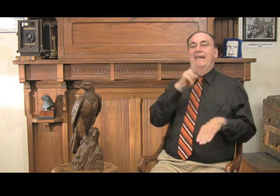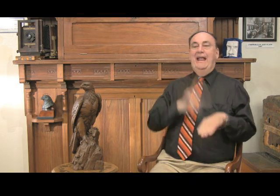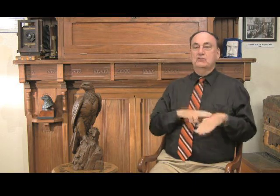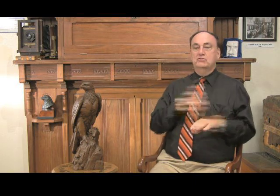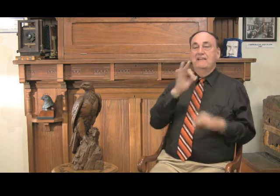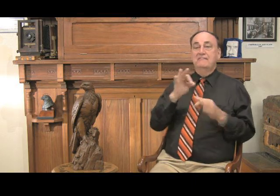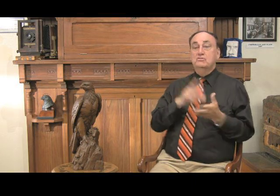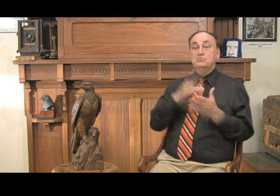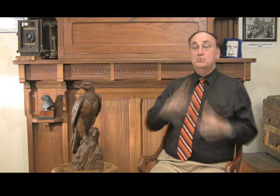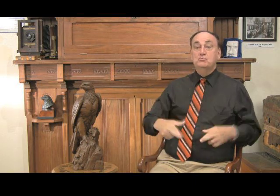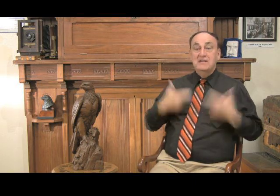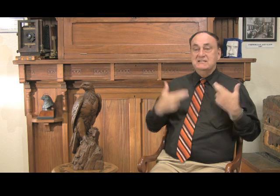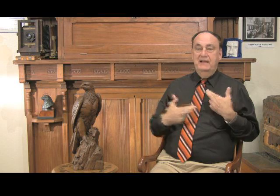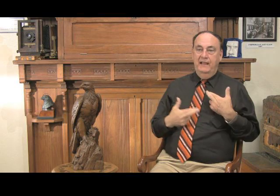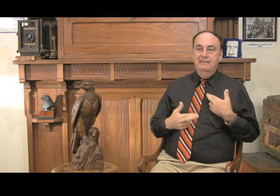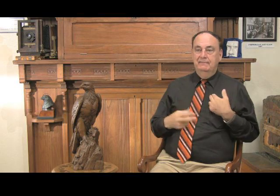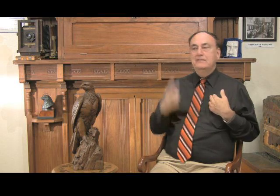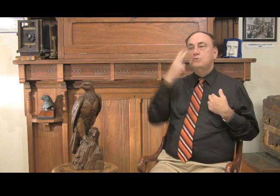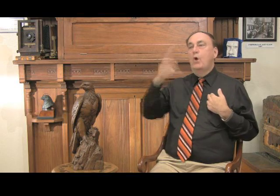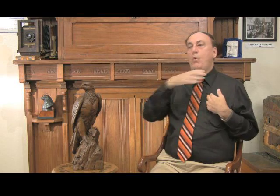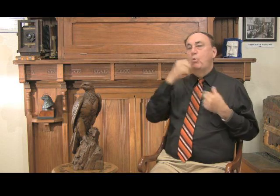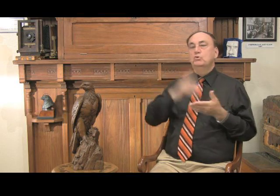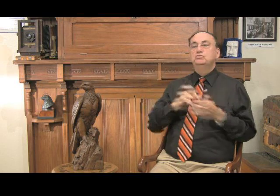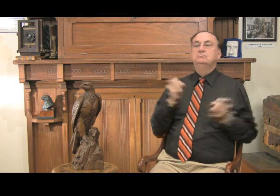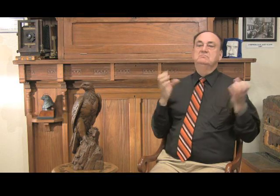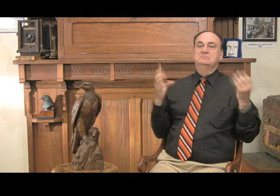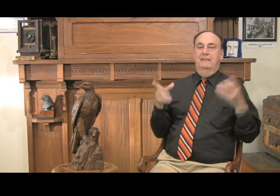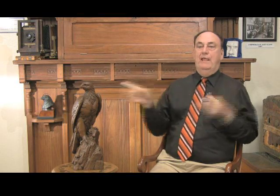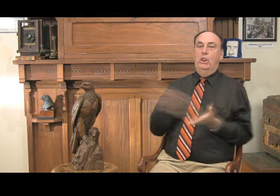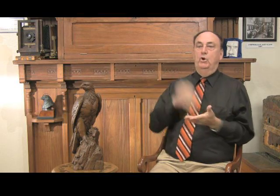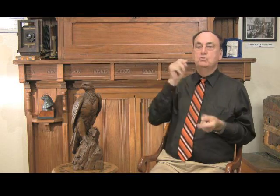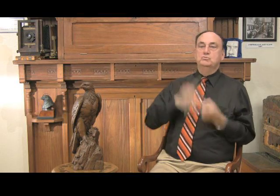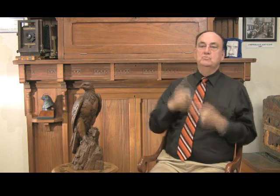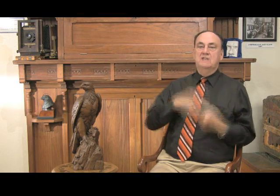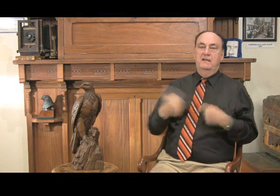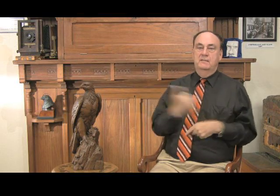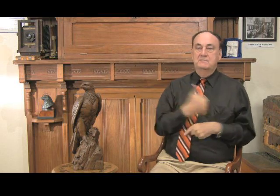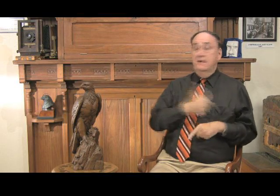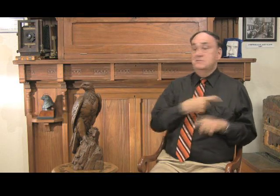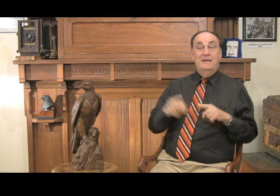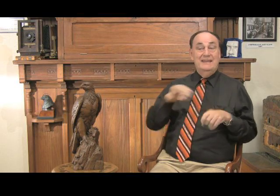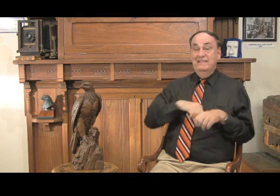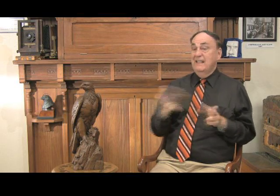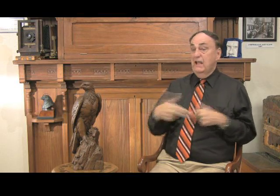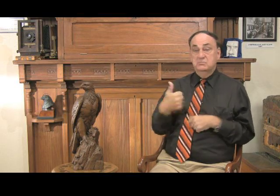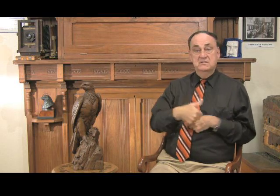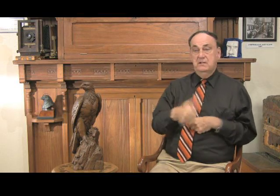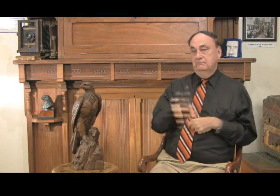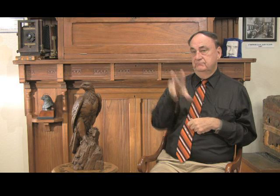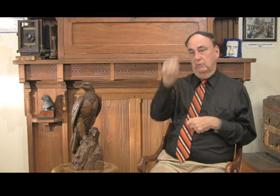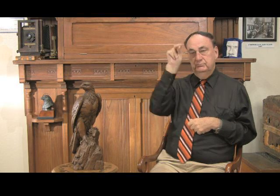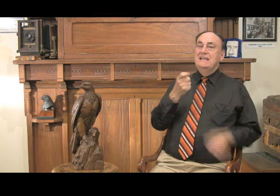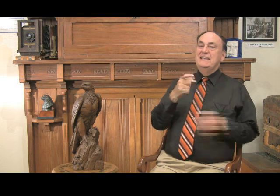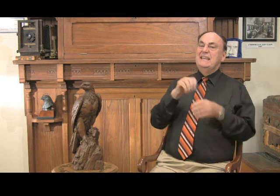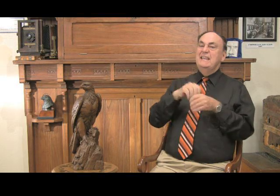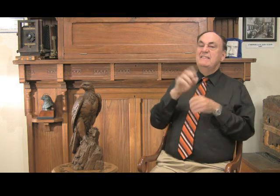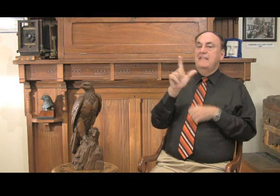younger children. Of course, if the students were residential, they saw the older kids signing, they could learn themselves, but it was not permitted